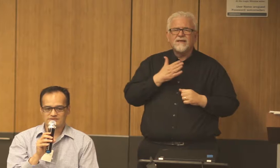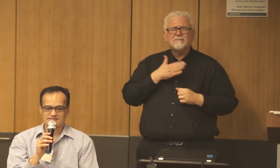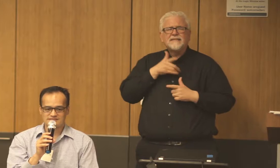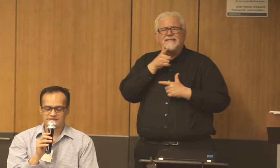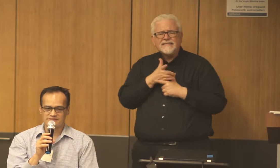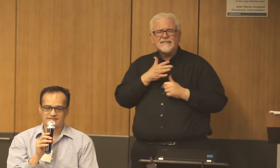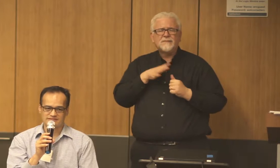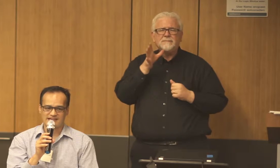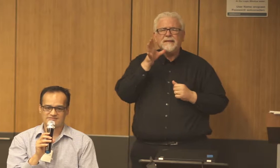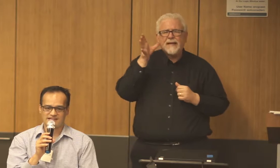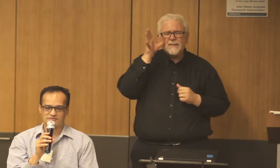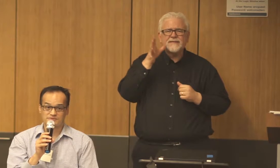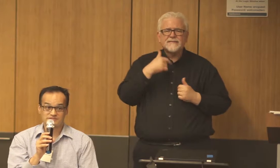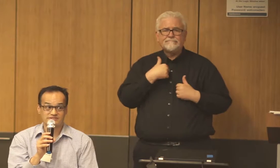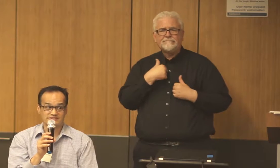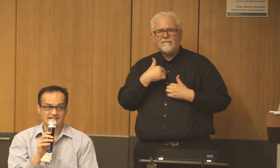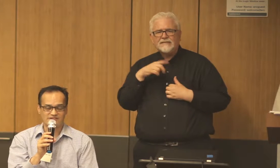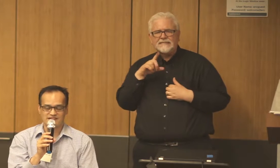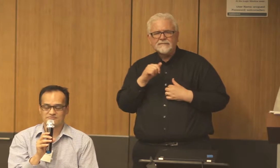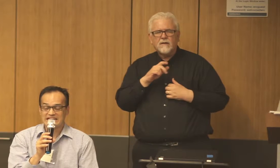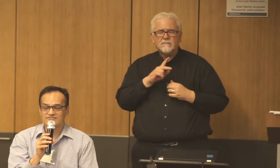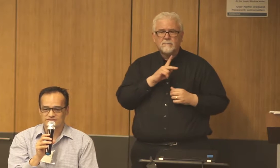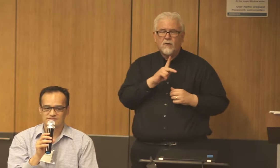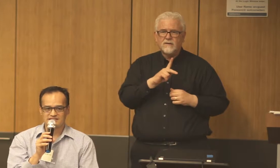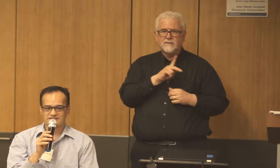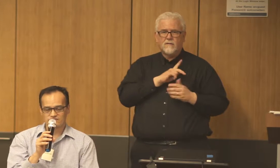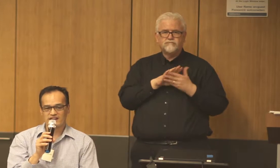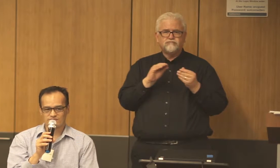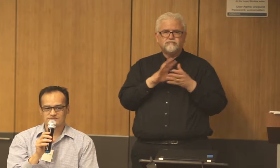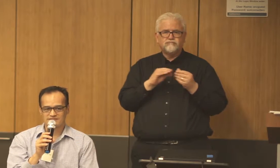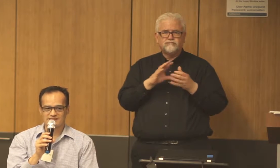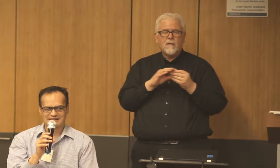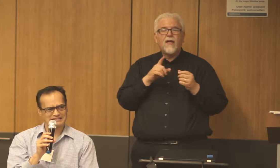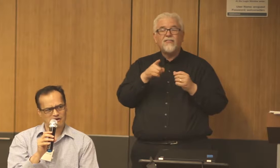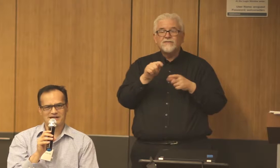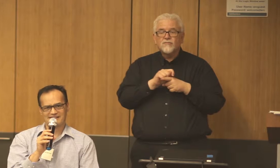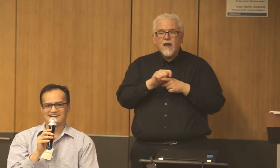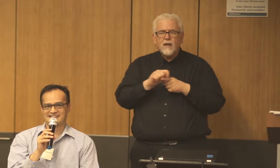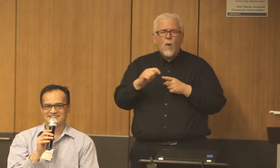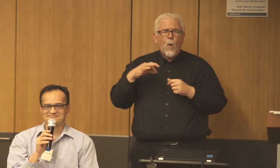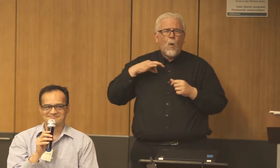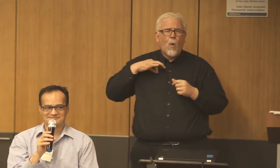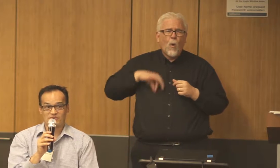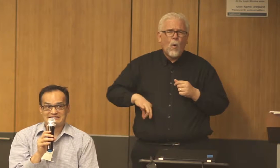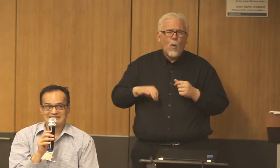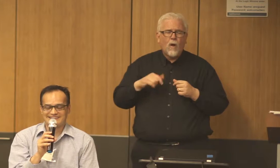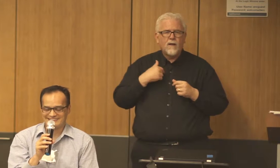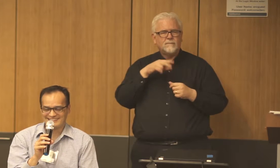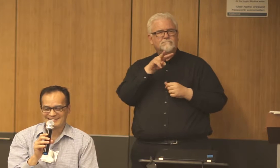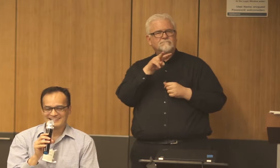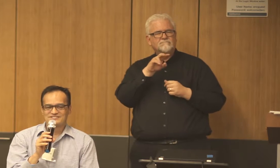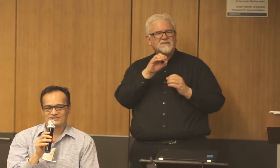parents, someone who has a disability in their life, and how personal and how kind of meaningful this training was for them. And it's like, oh my gosh, I had no